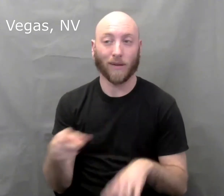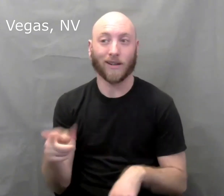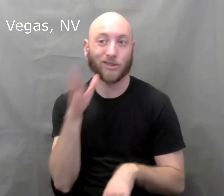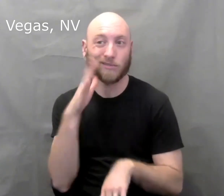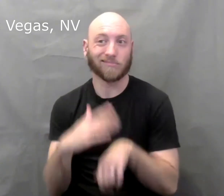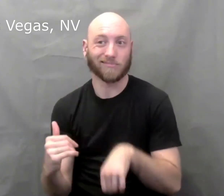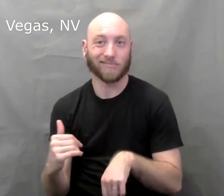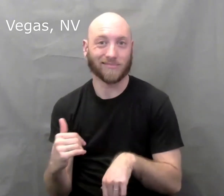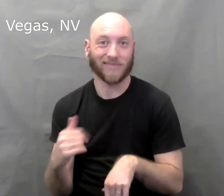lying.